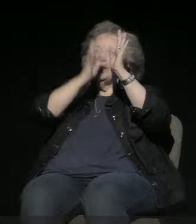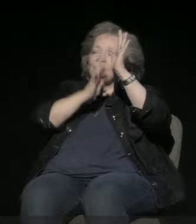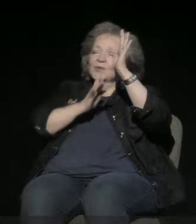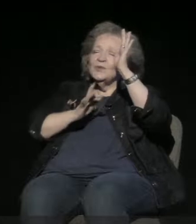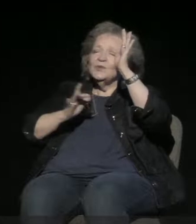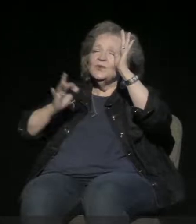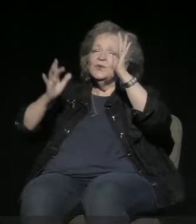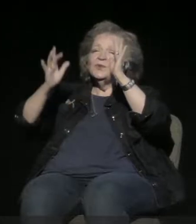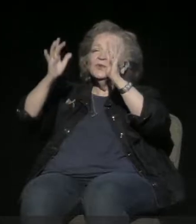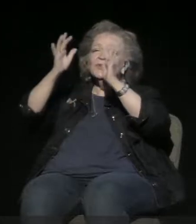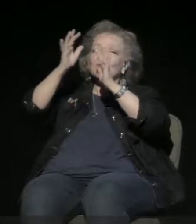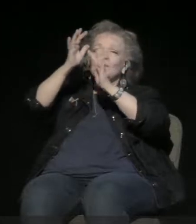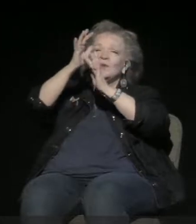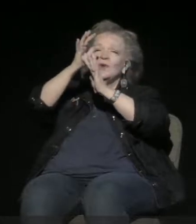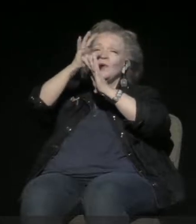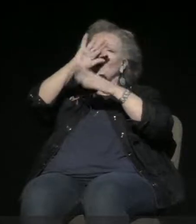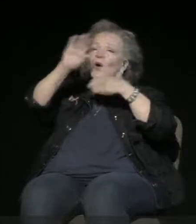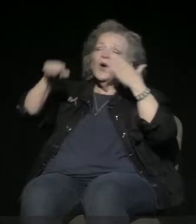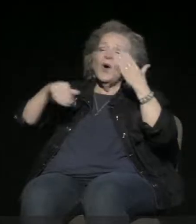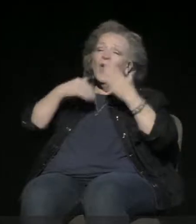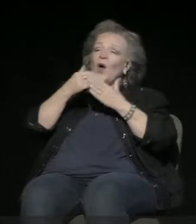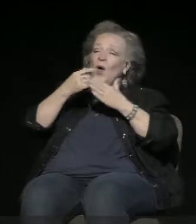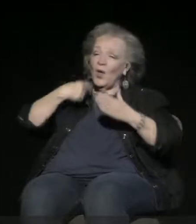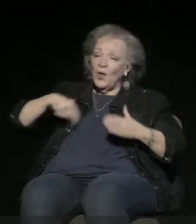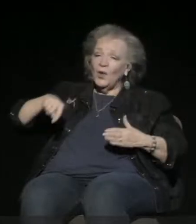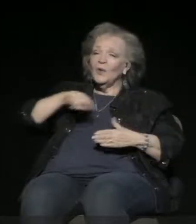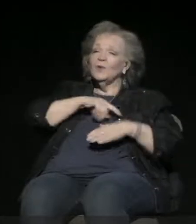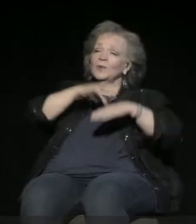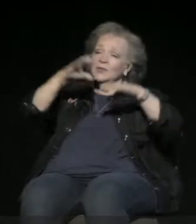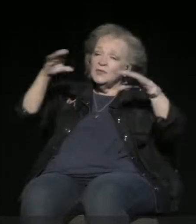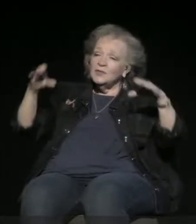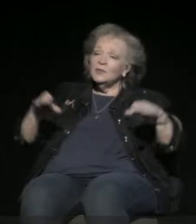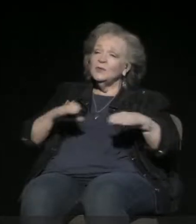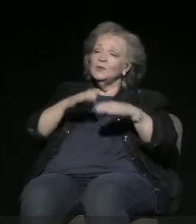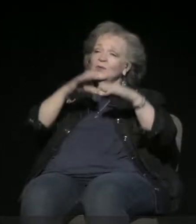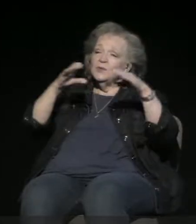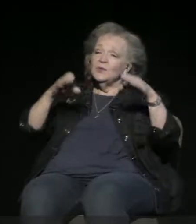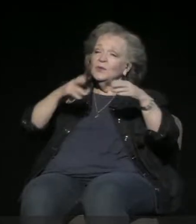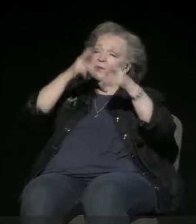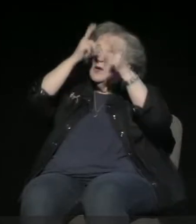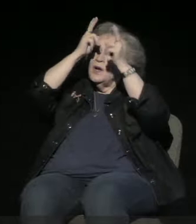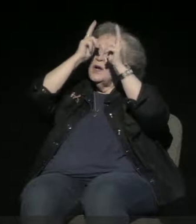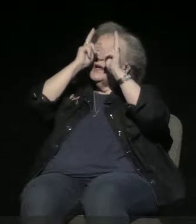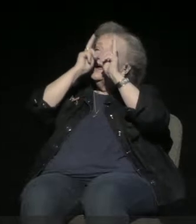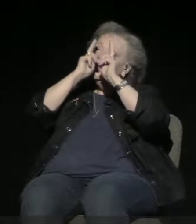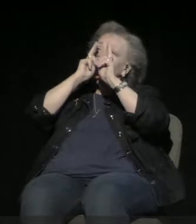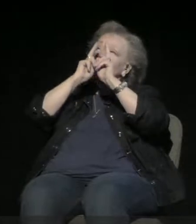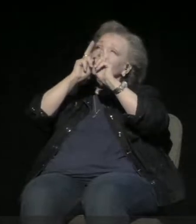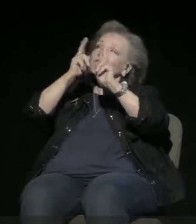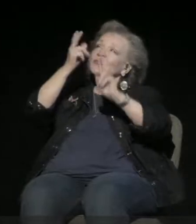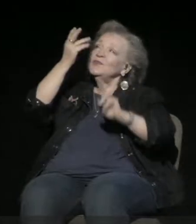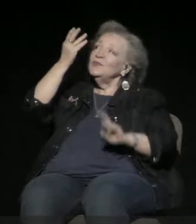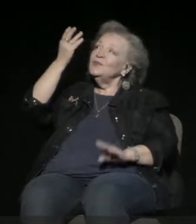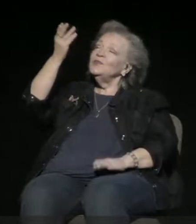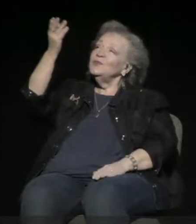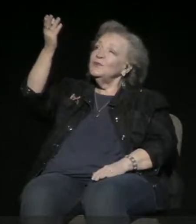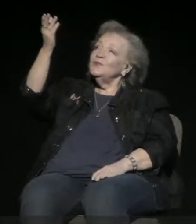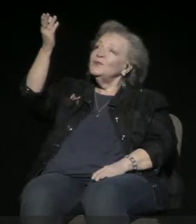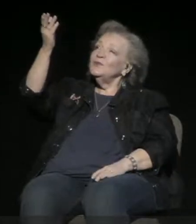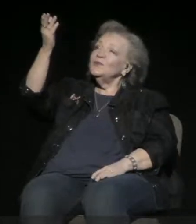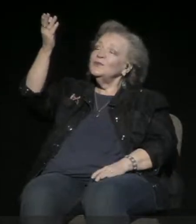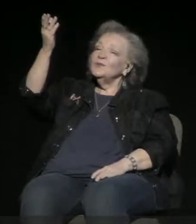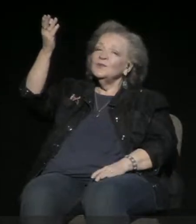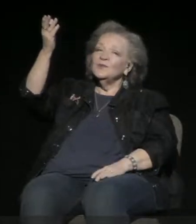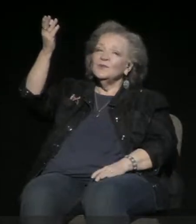you In all I do I honor you